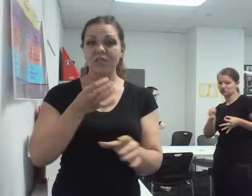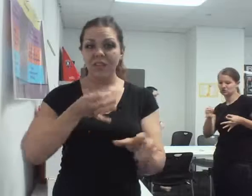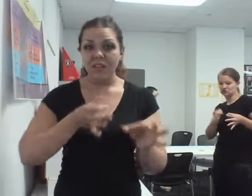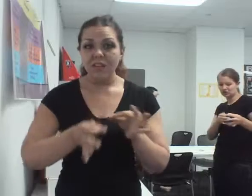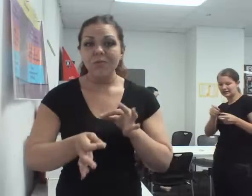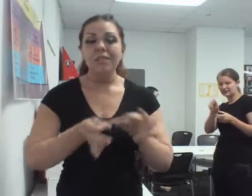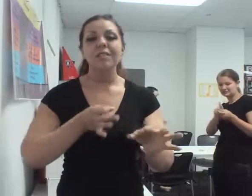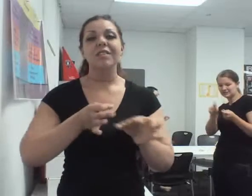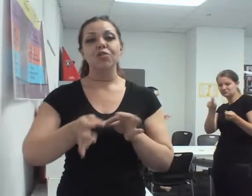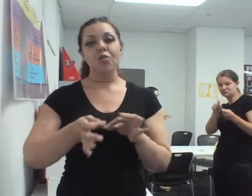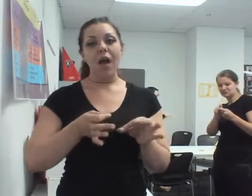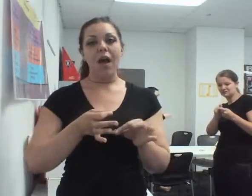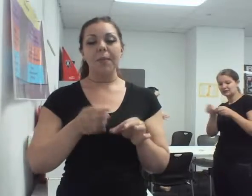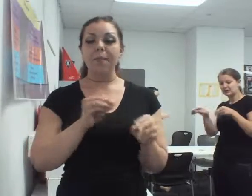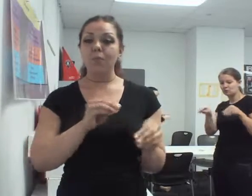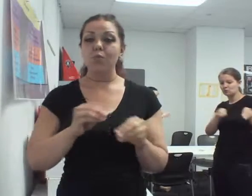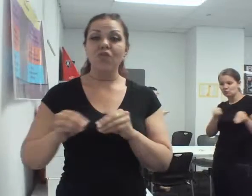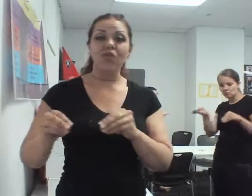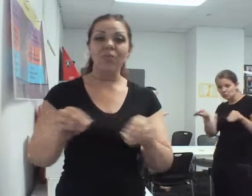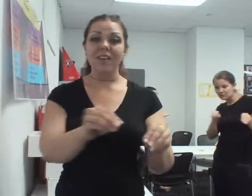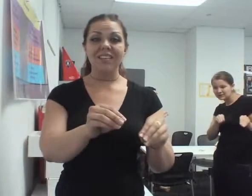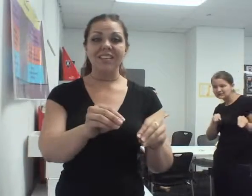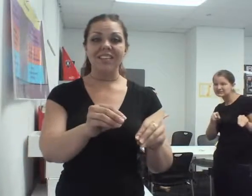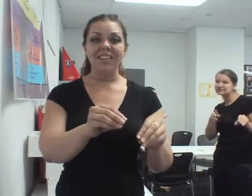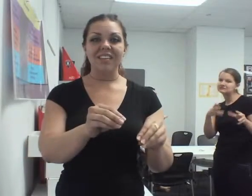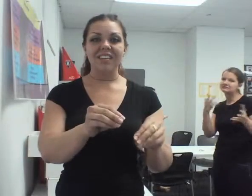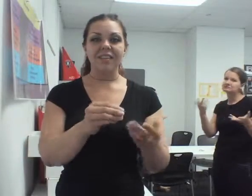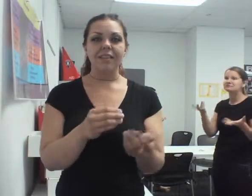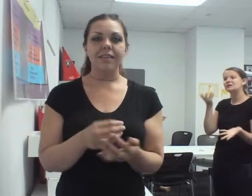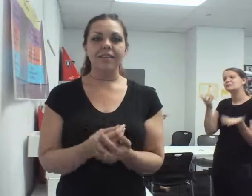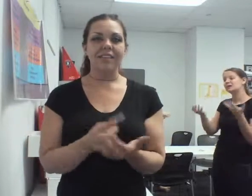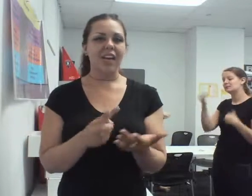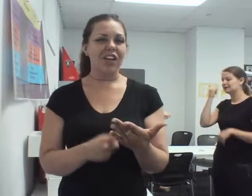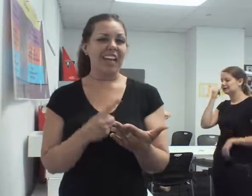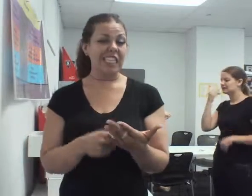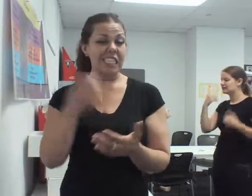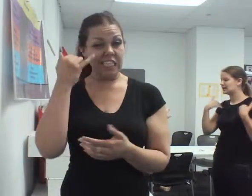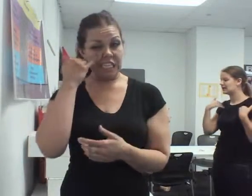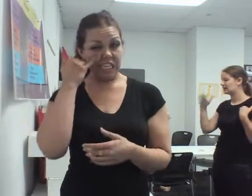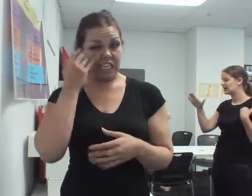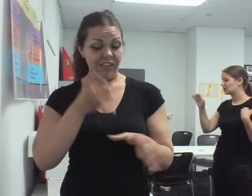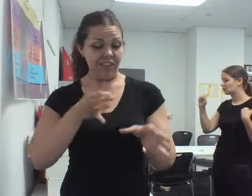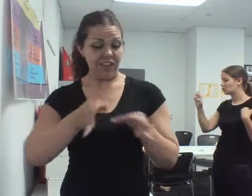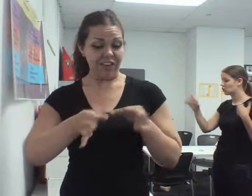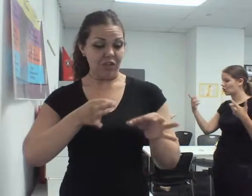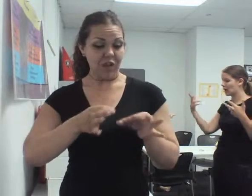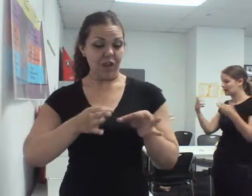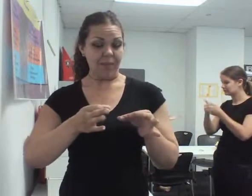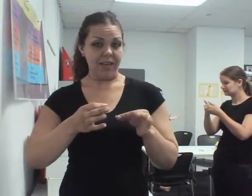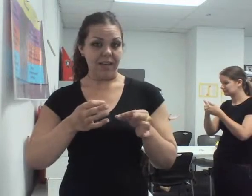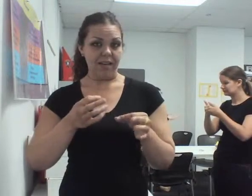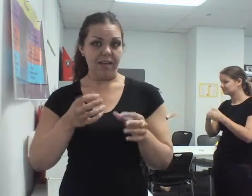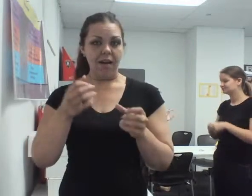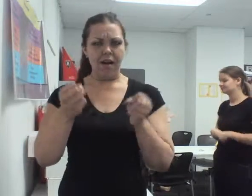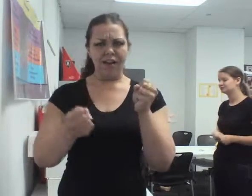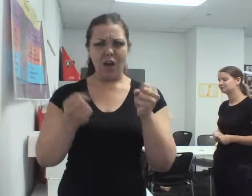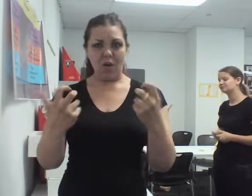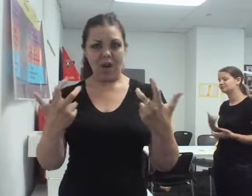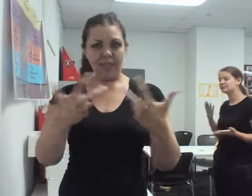specific movements is occasionally if we're talking about maybe a car accident. You know, sometimes we may say, I